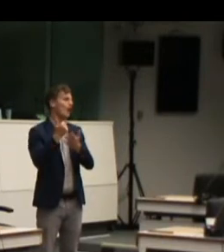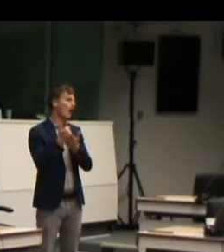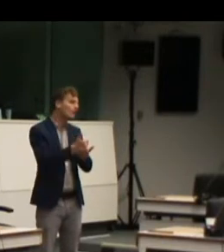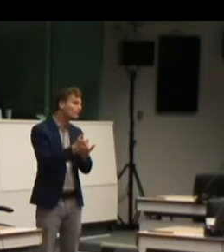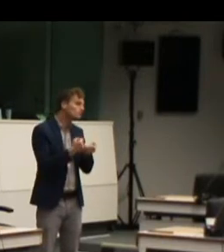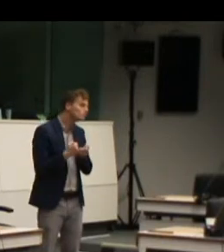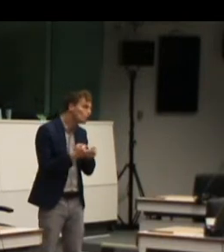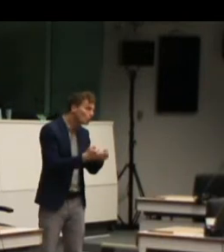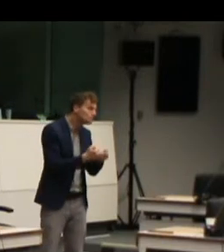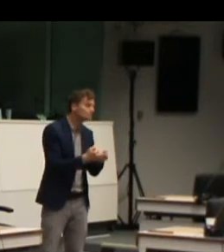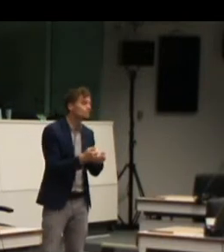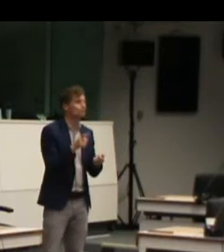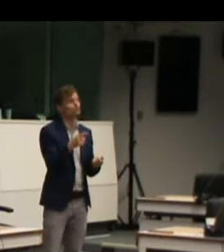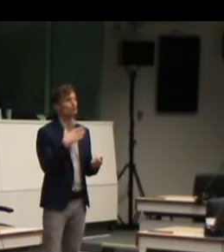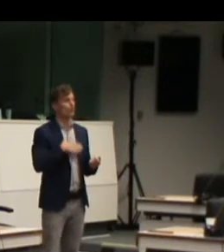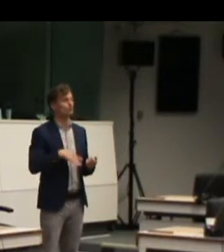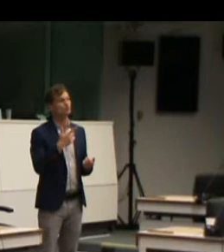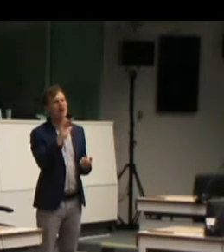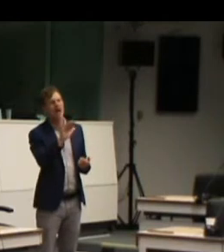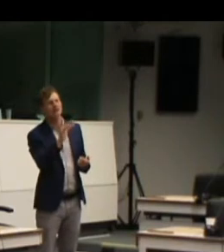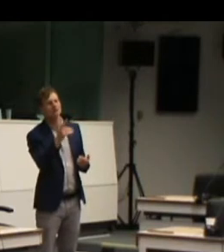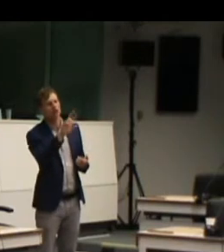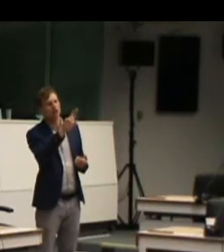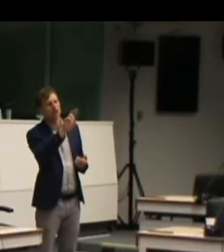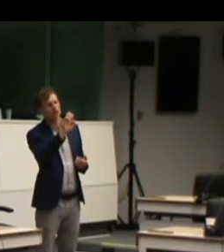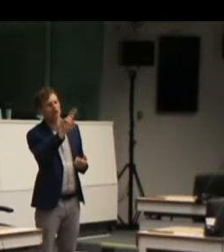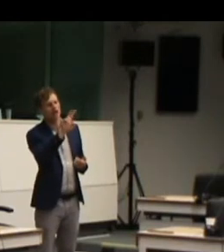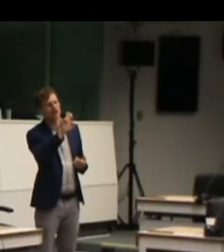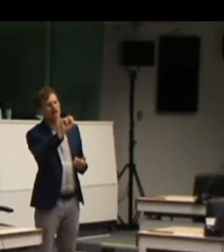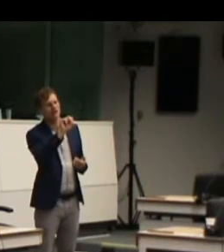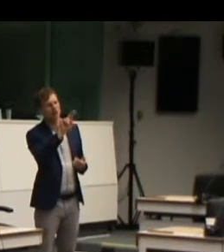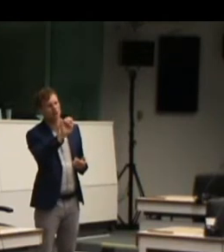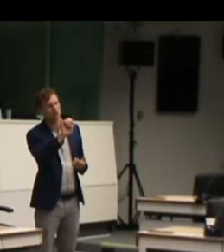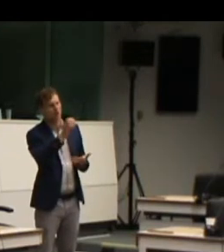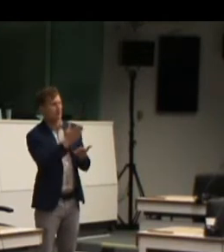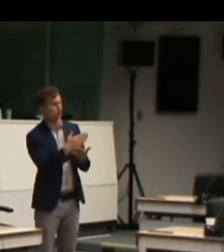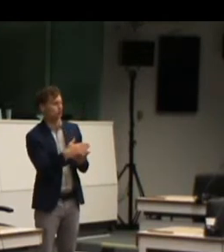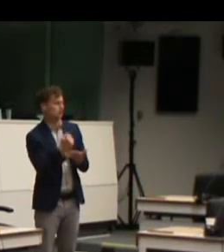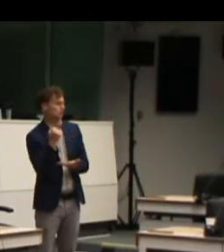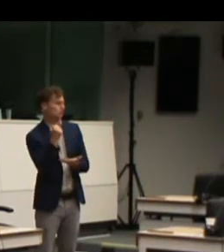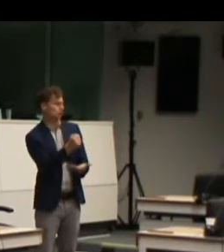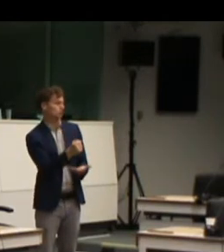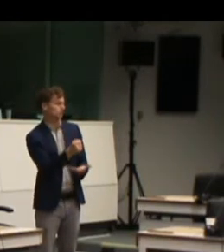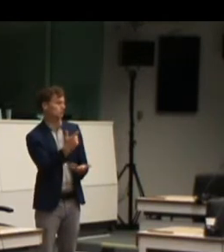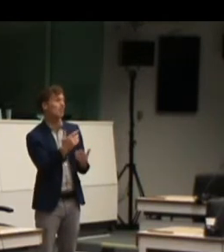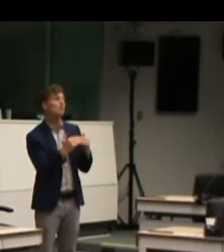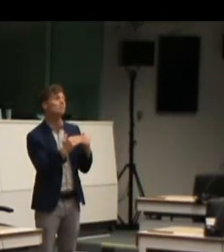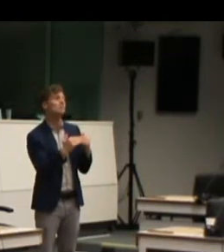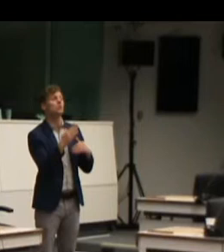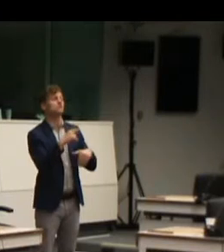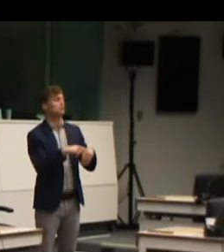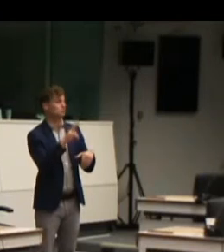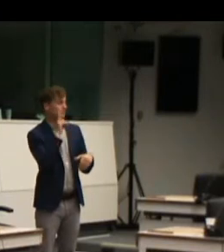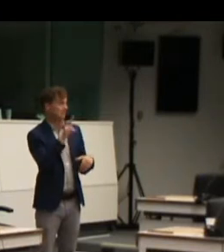in the authorities that we have worked in, typically the requirement is to say between 25%